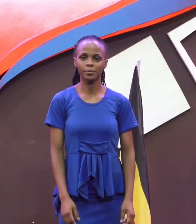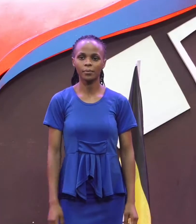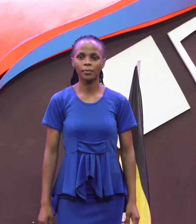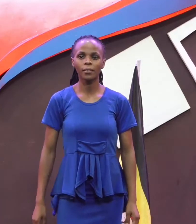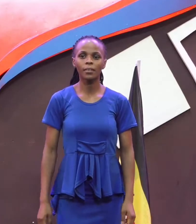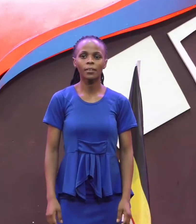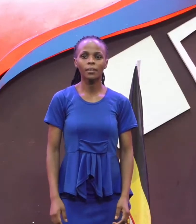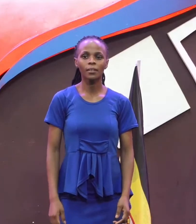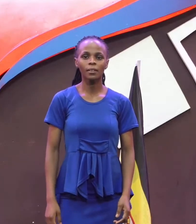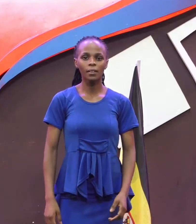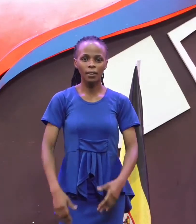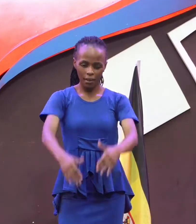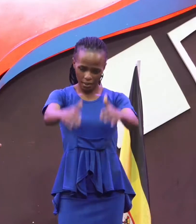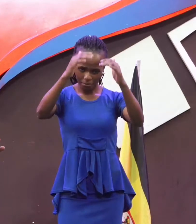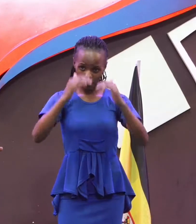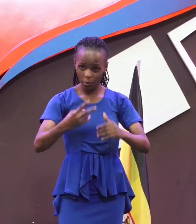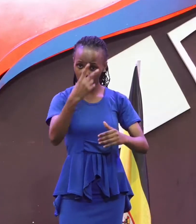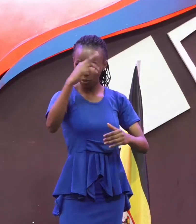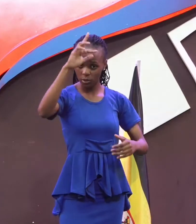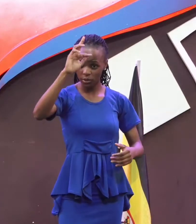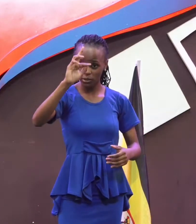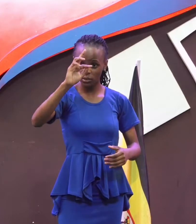done. Oli esura ya 28. 29.